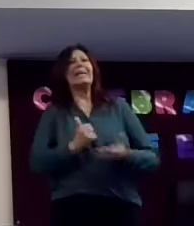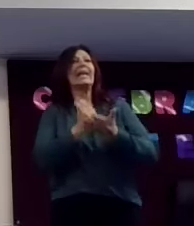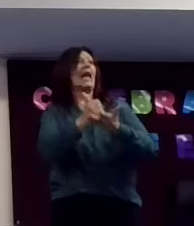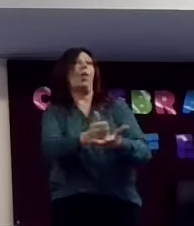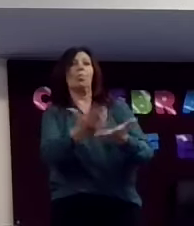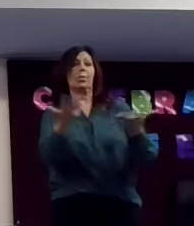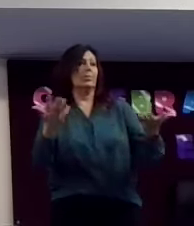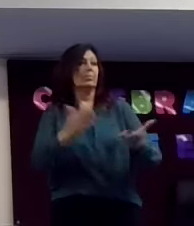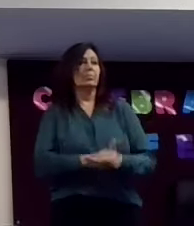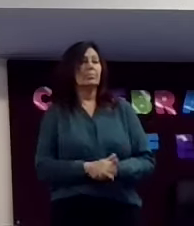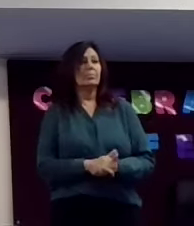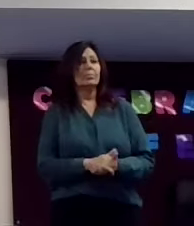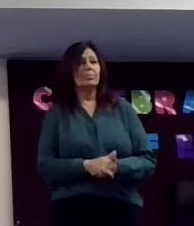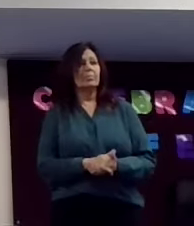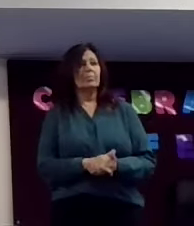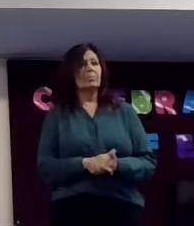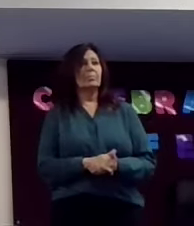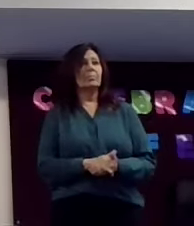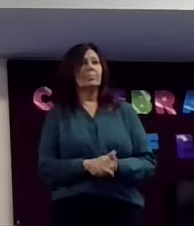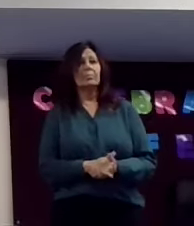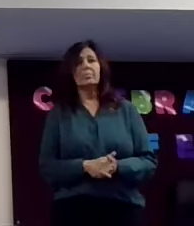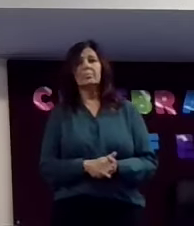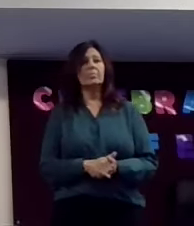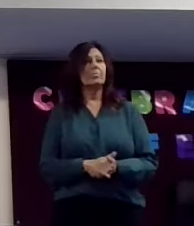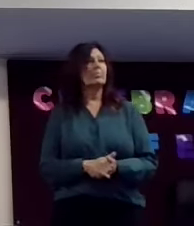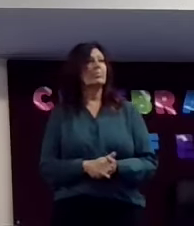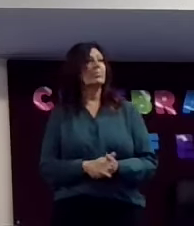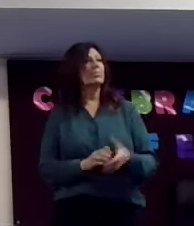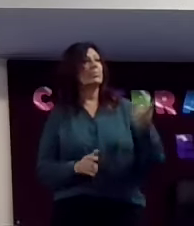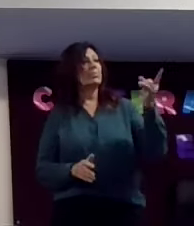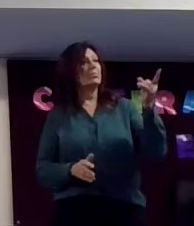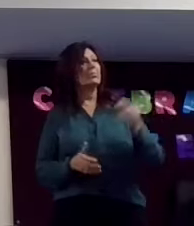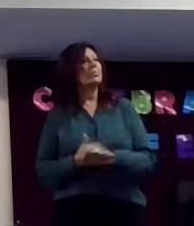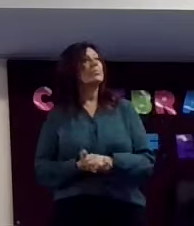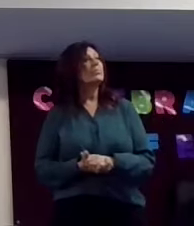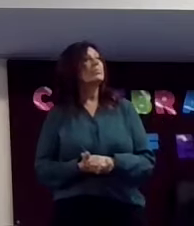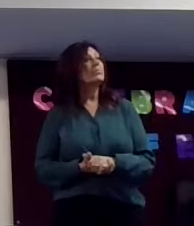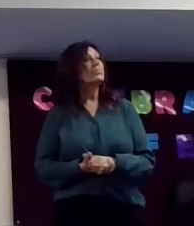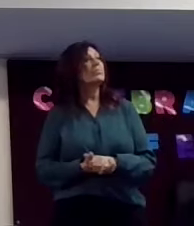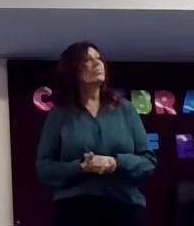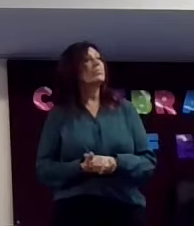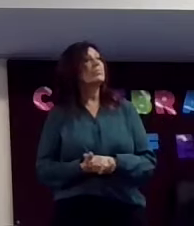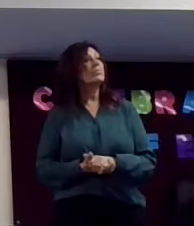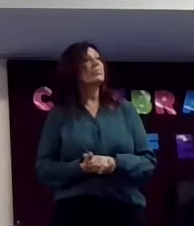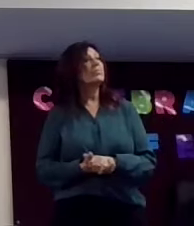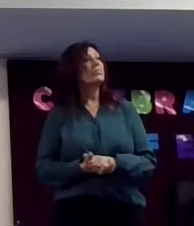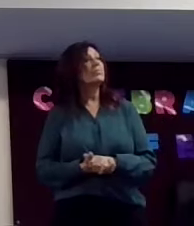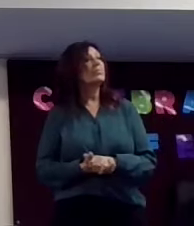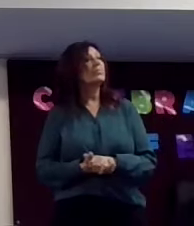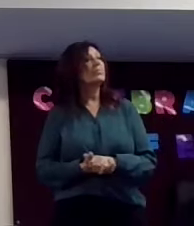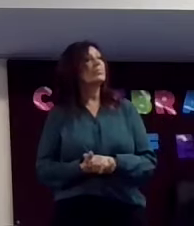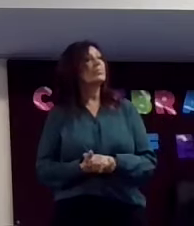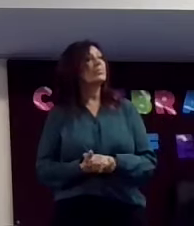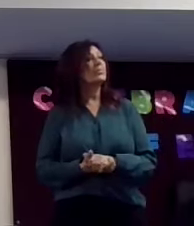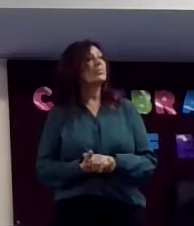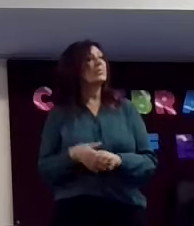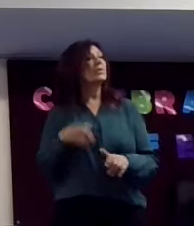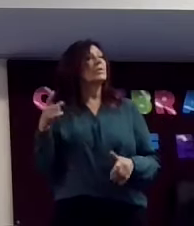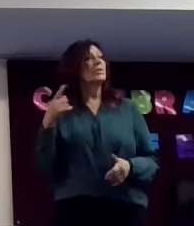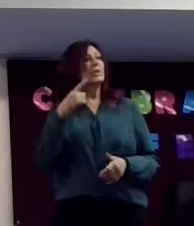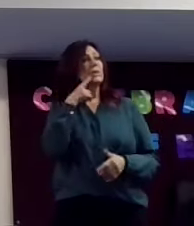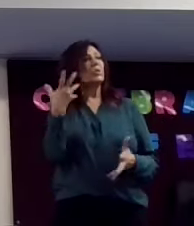outside my assembly district otherwise. There was a question back there, yes. No, I wanted to answer your question because